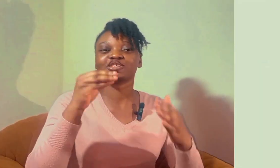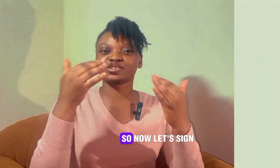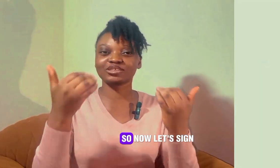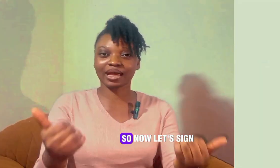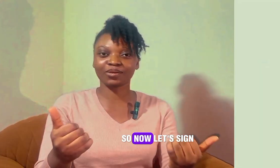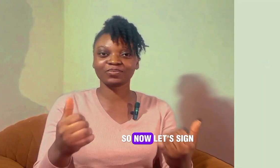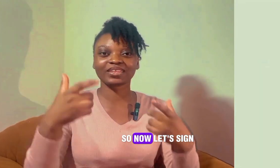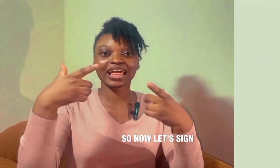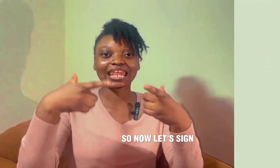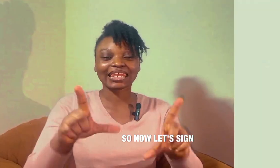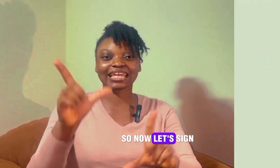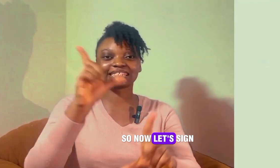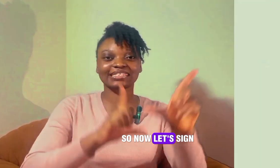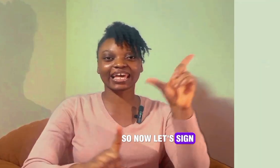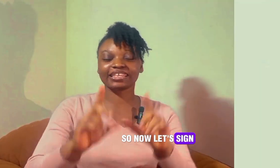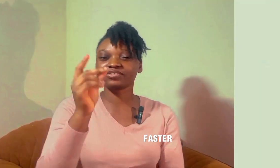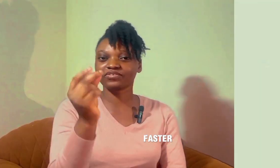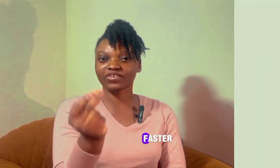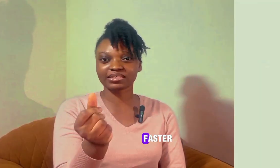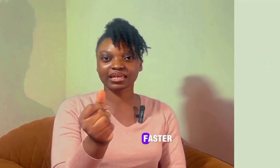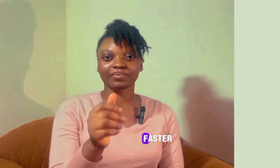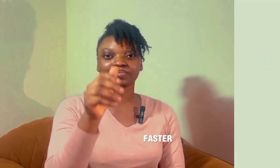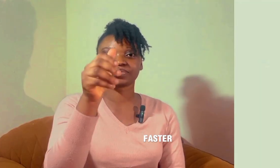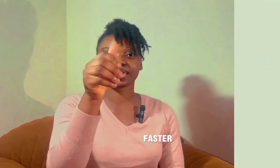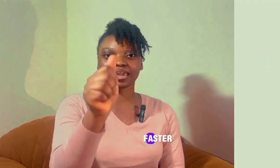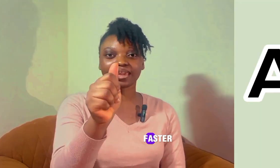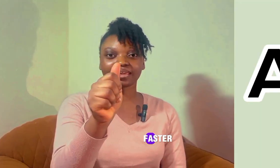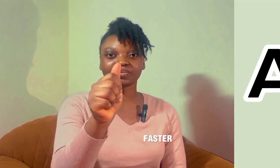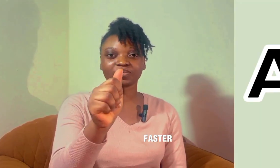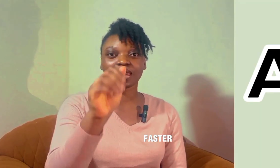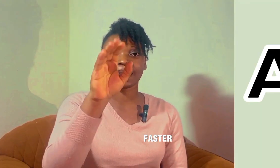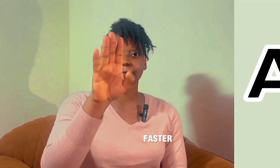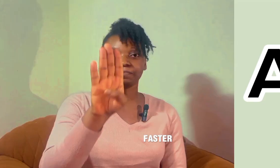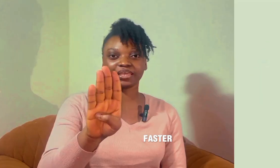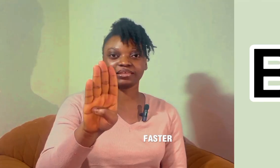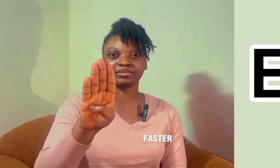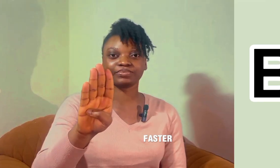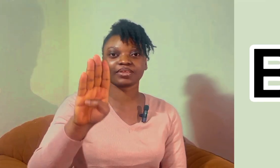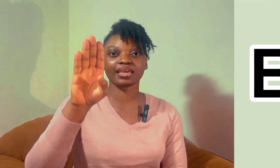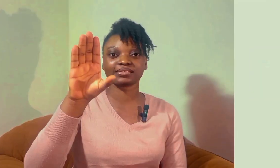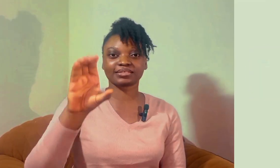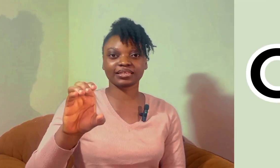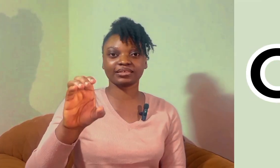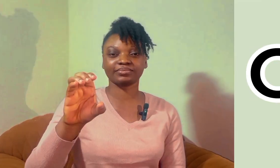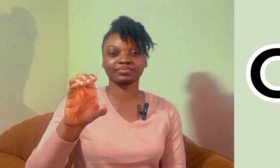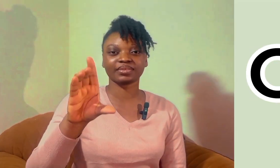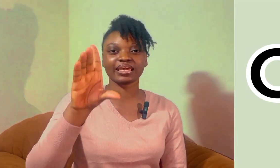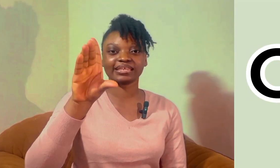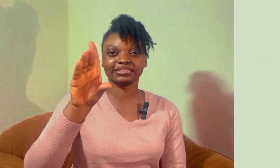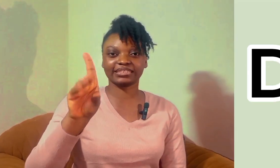So now let's sign faster. A, B, C,